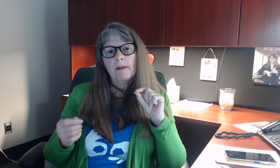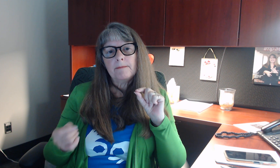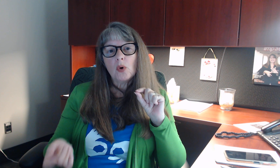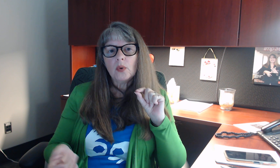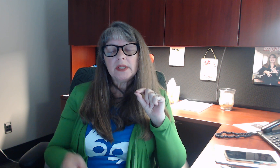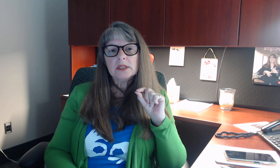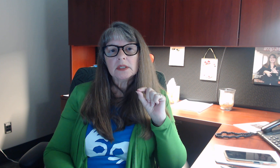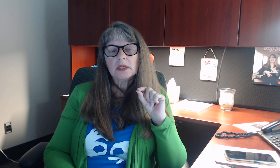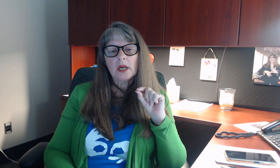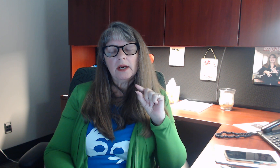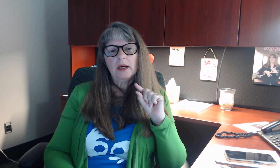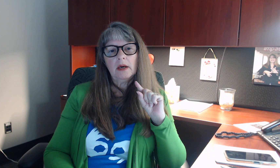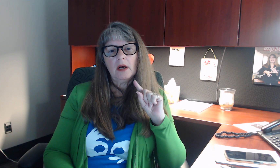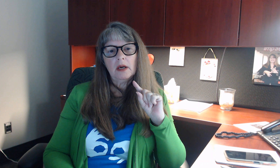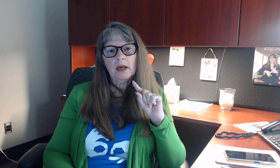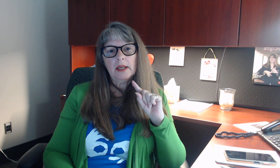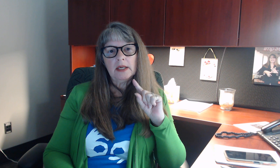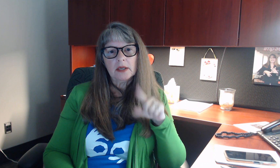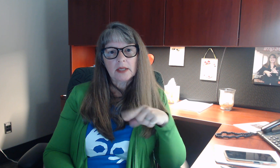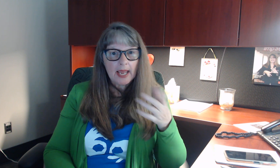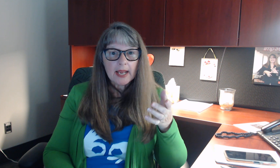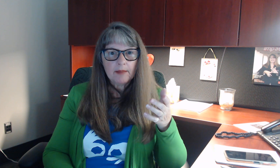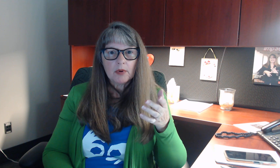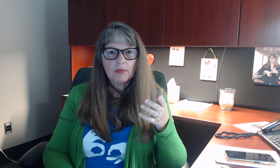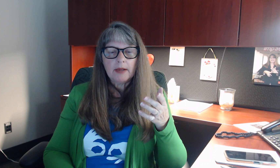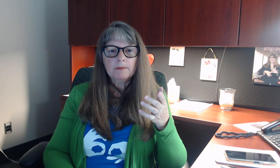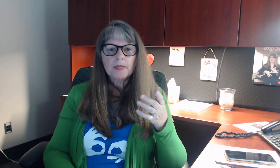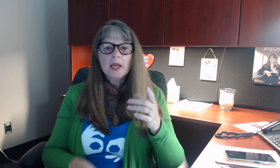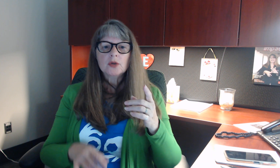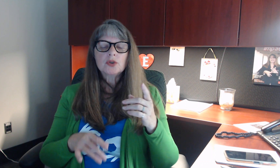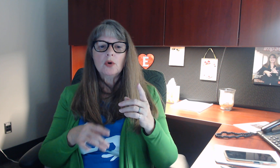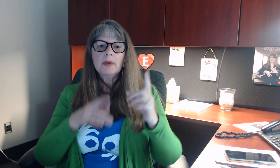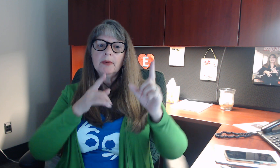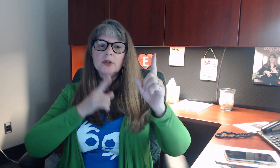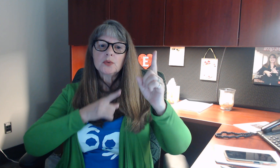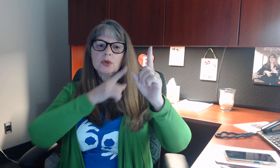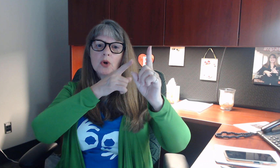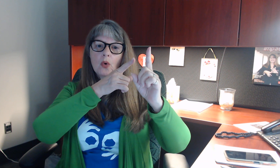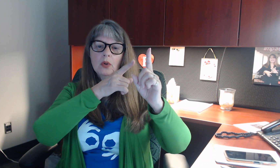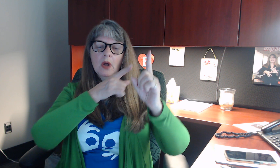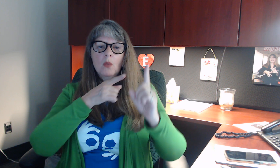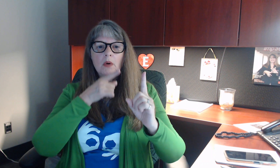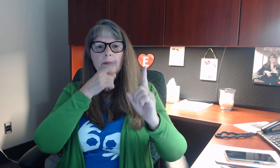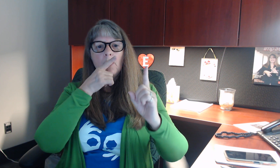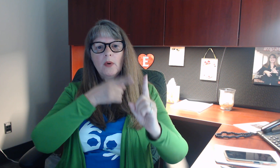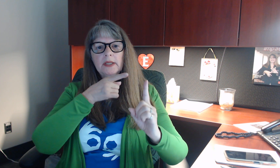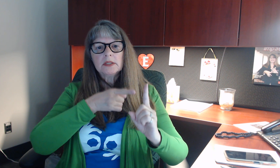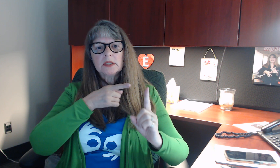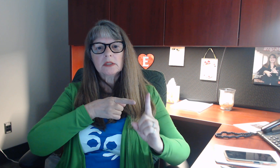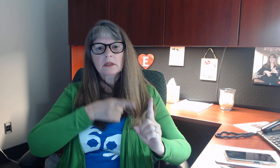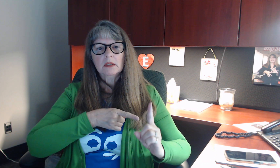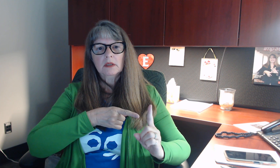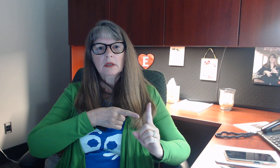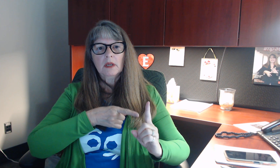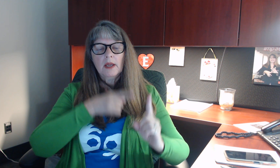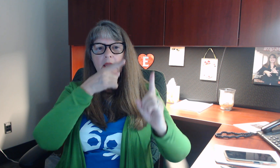a point in a game, right? So remember, this was goal. Well, points, if I'm